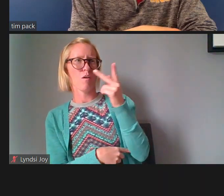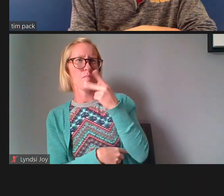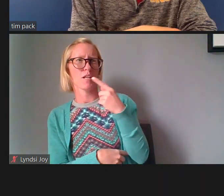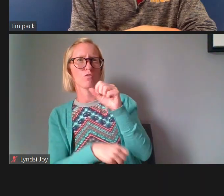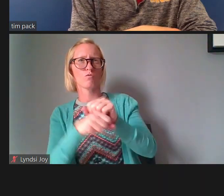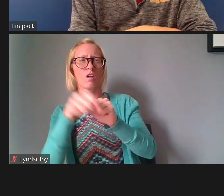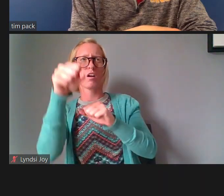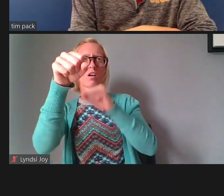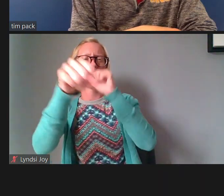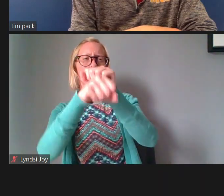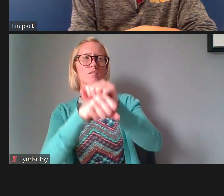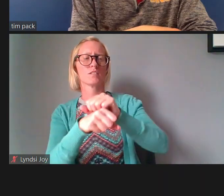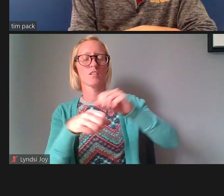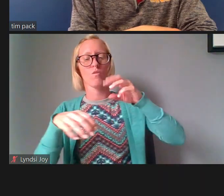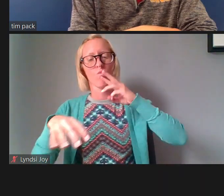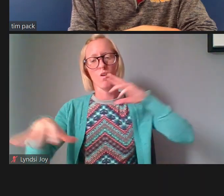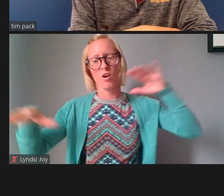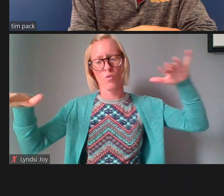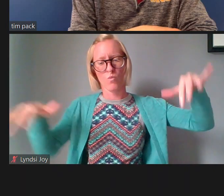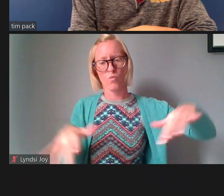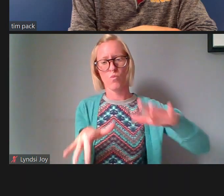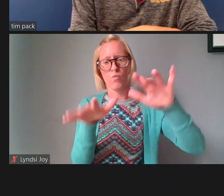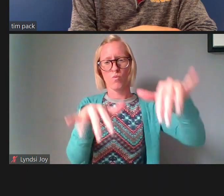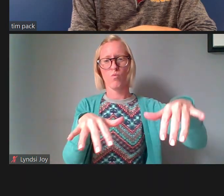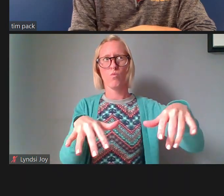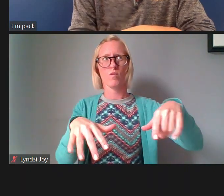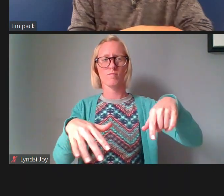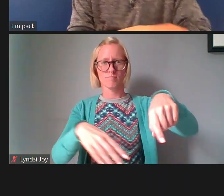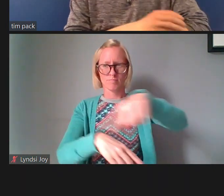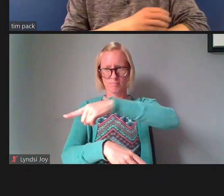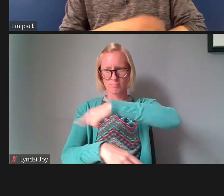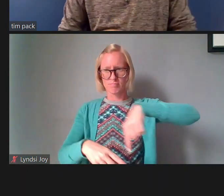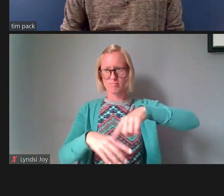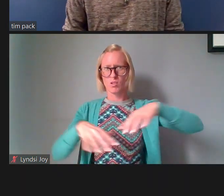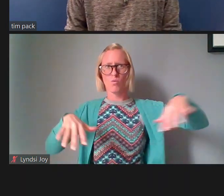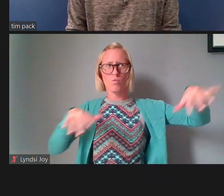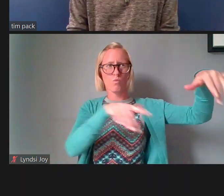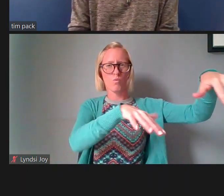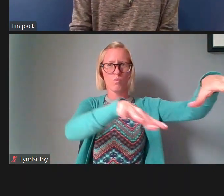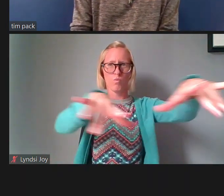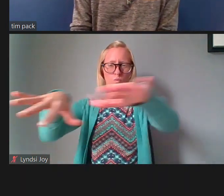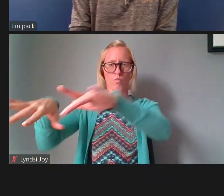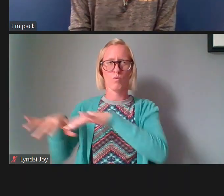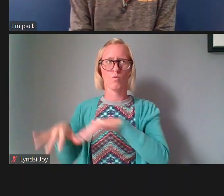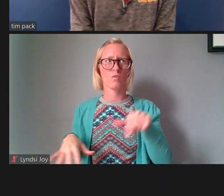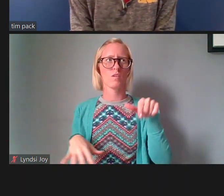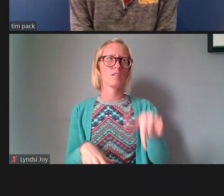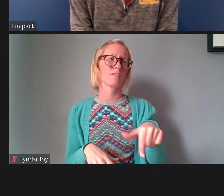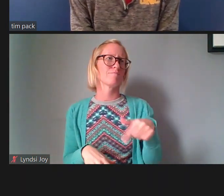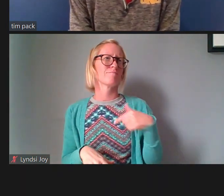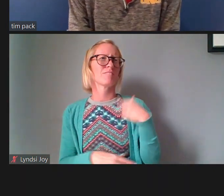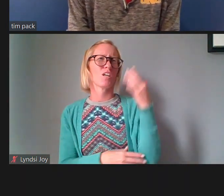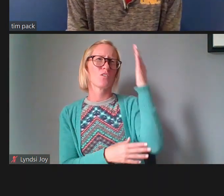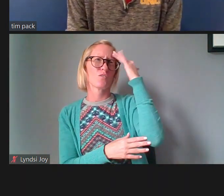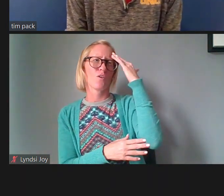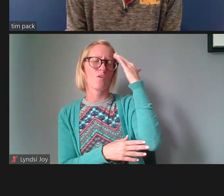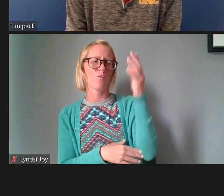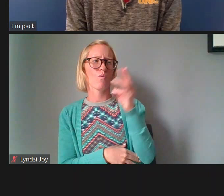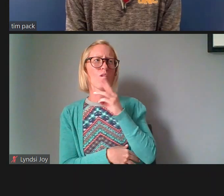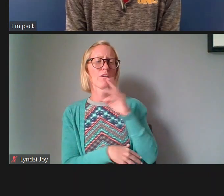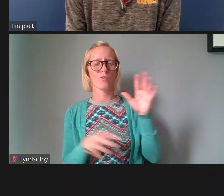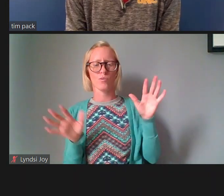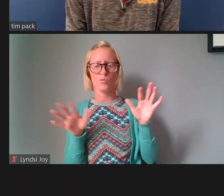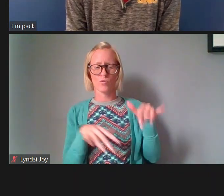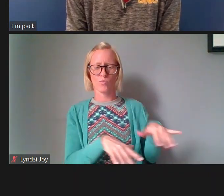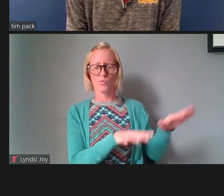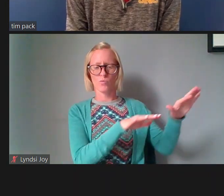with the sea on either side, and the crystal heights of air. They had known by some instinct that the sea lay on every side,